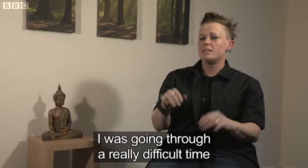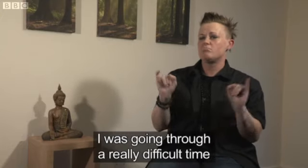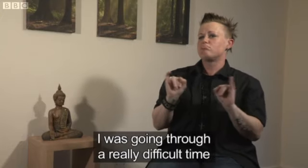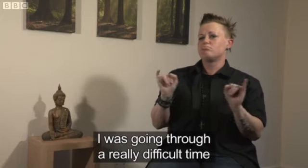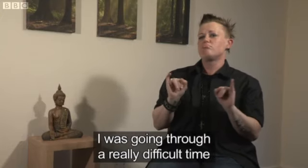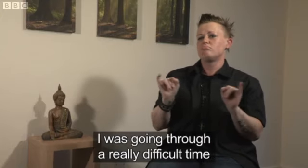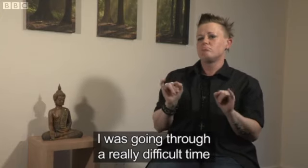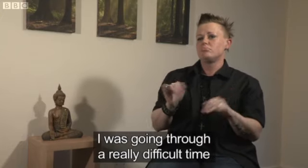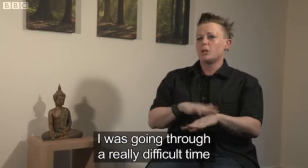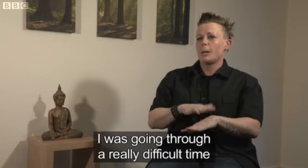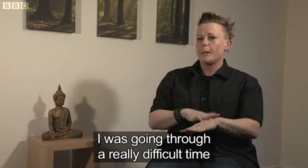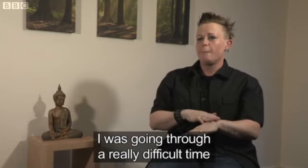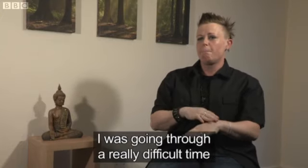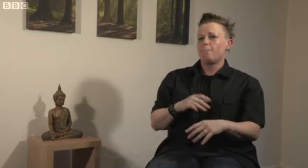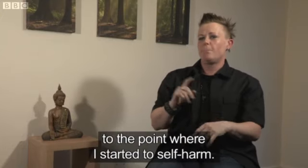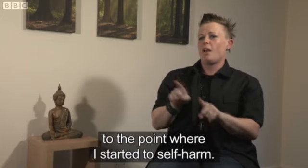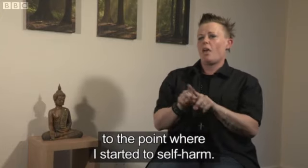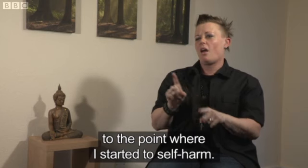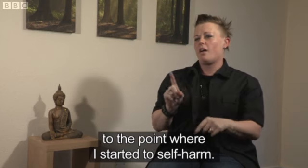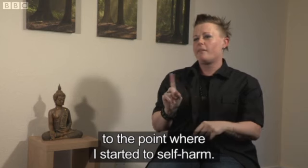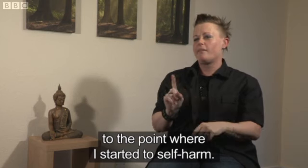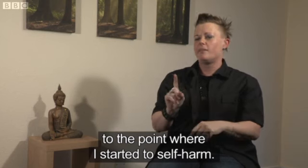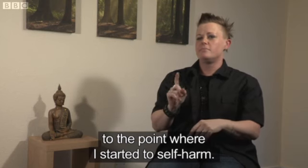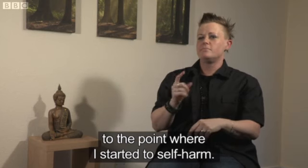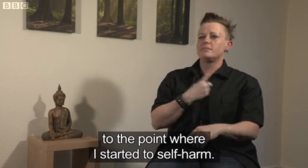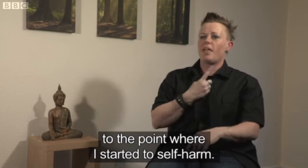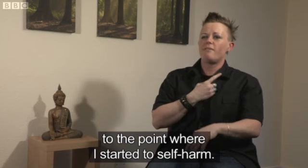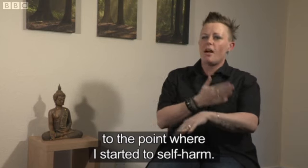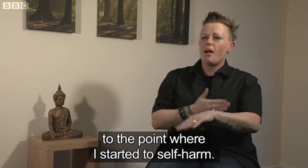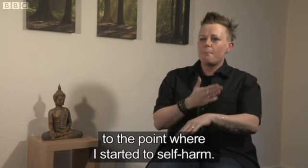through a really difficult time, to the point where I started to self-harm.